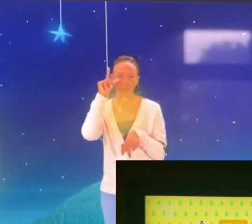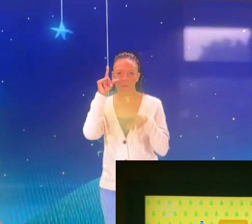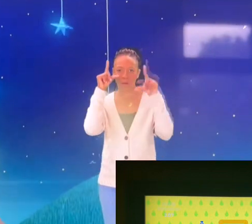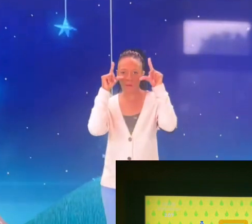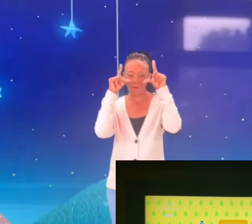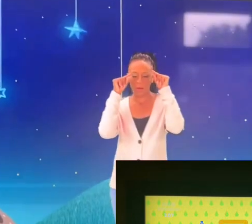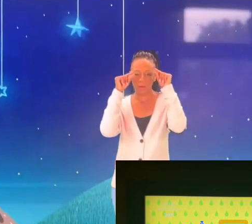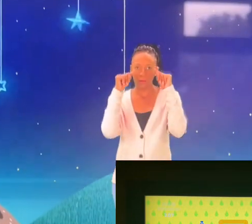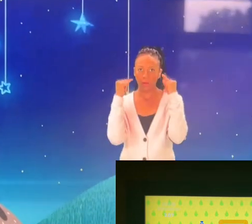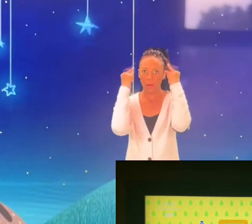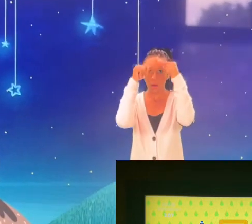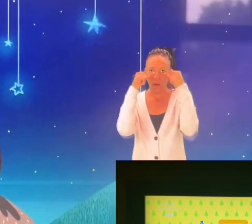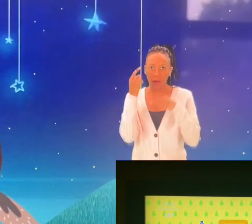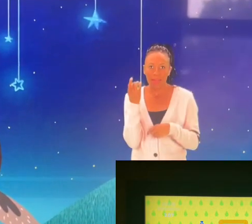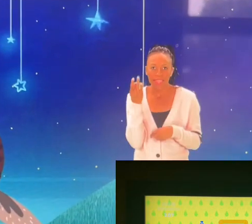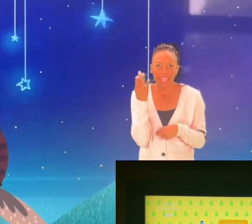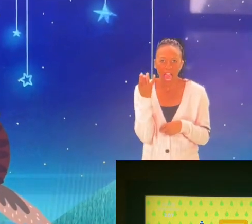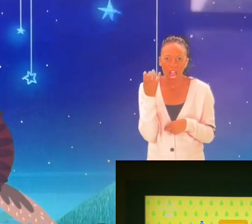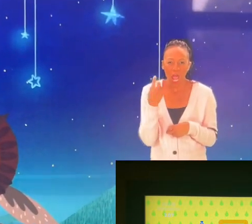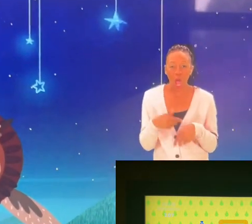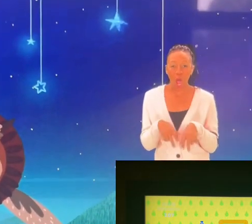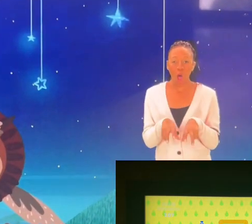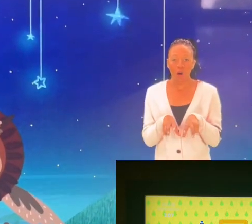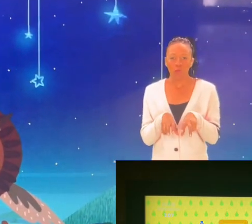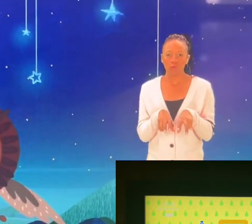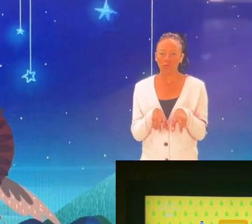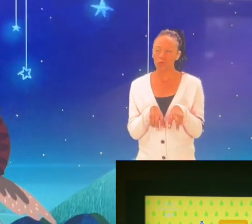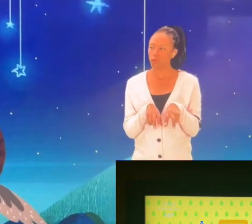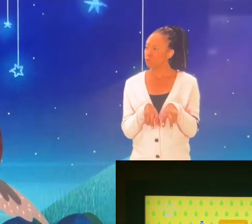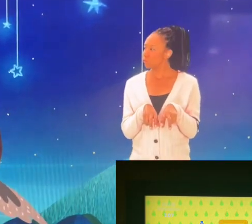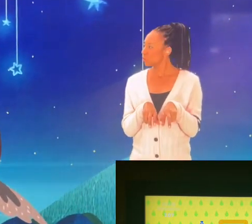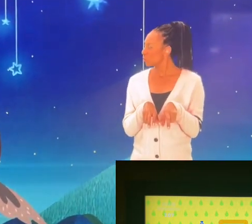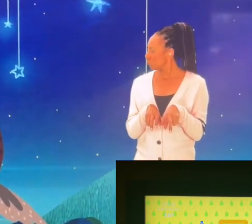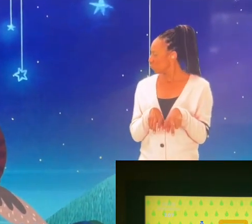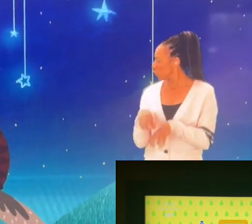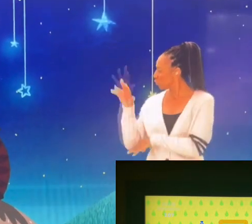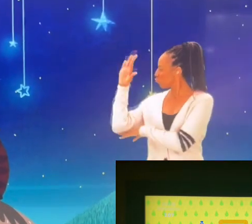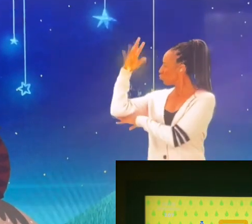A winkety blinkety yellow-eyed owl.